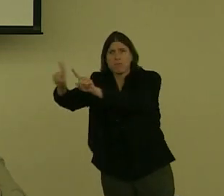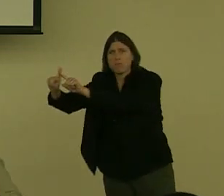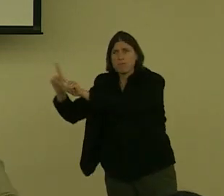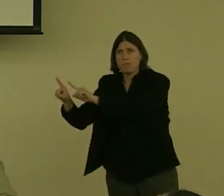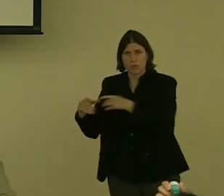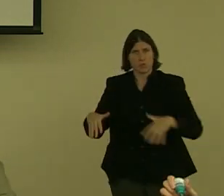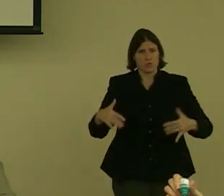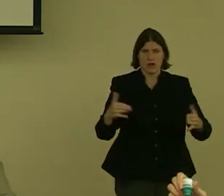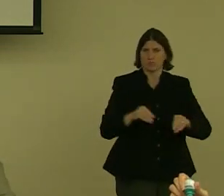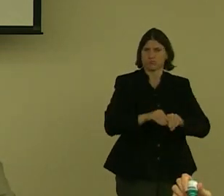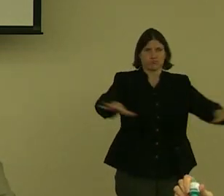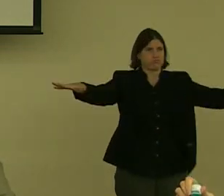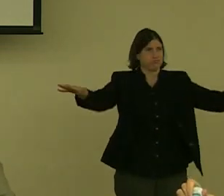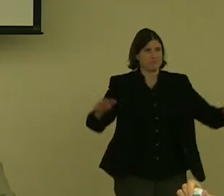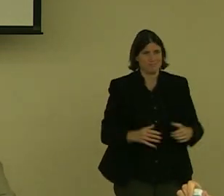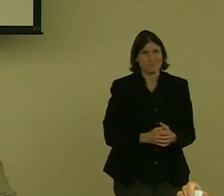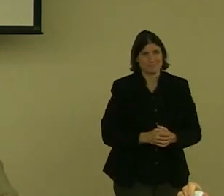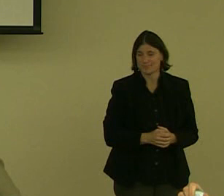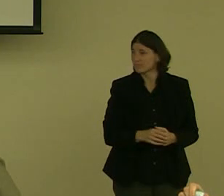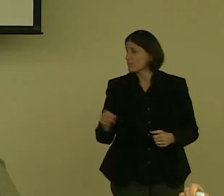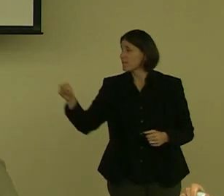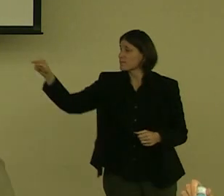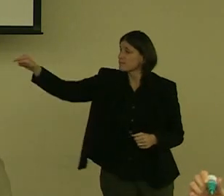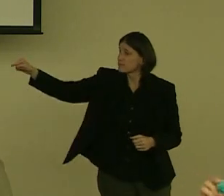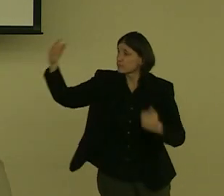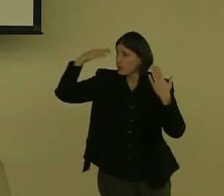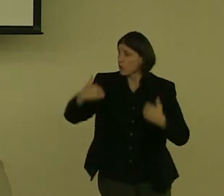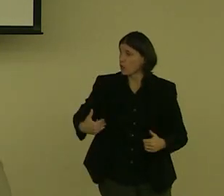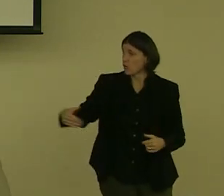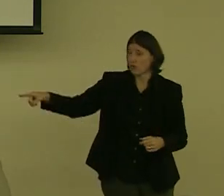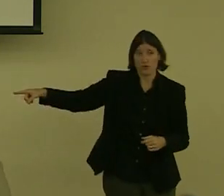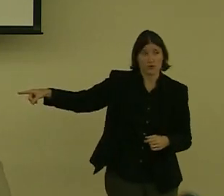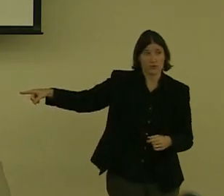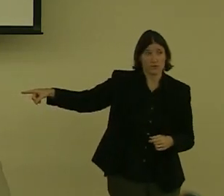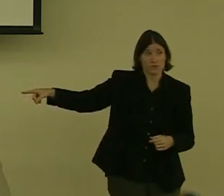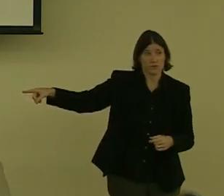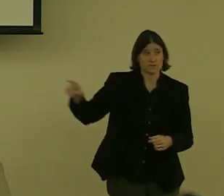a response when something new comes out, right? So if it's not peer reviewed, I'm not.